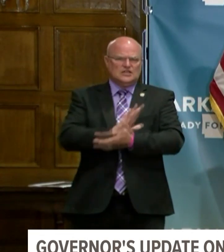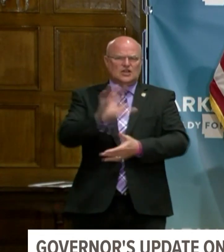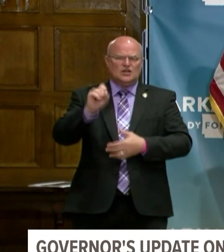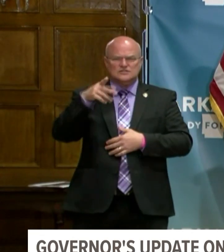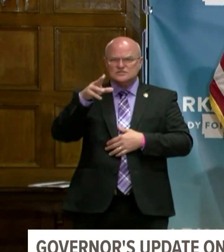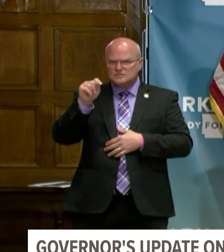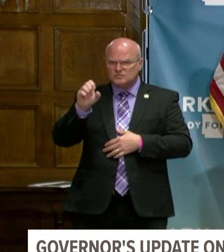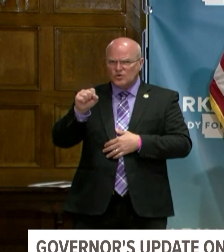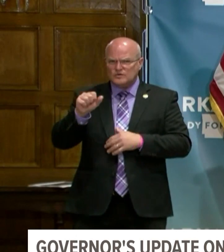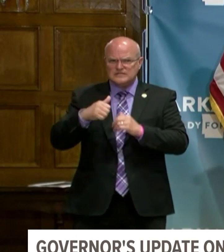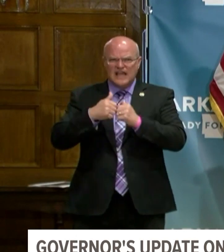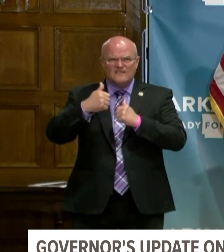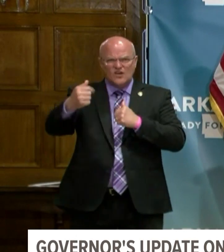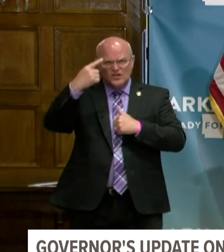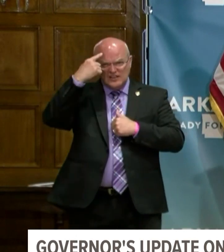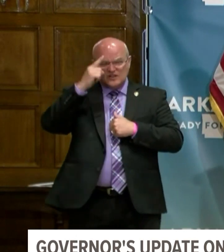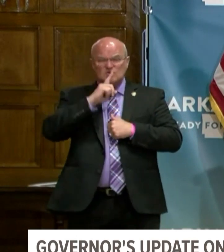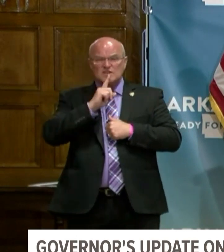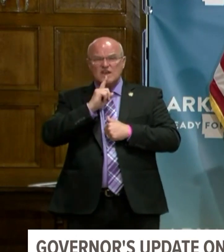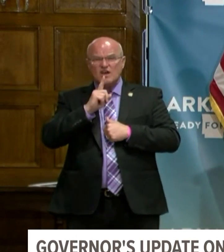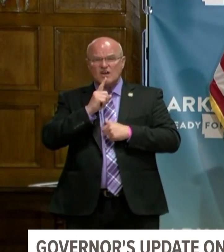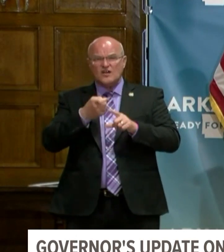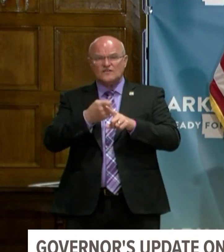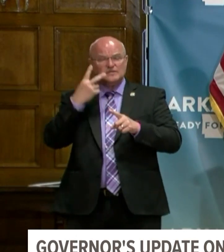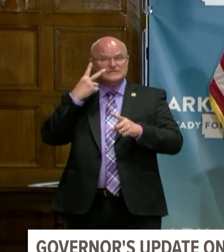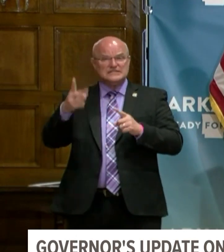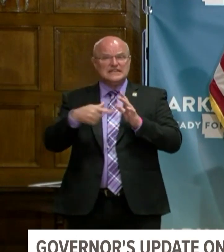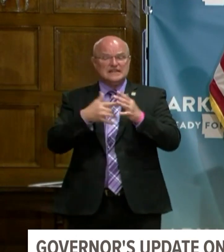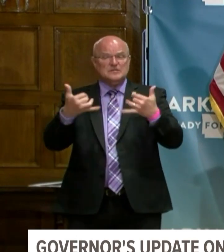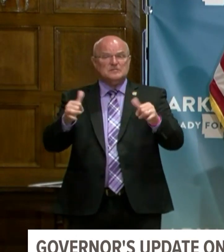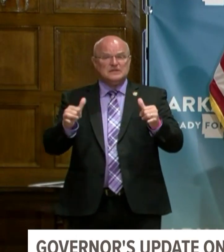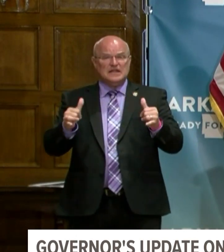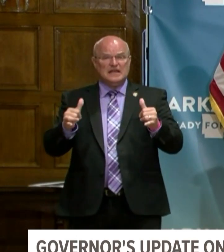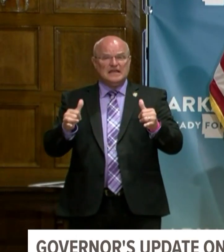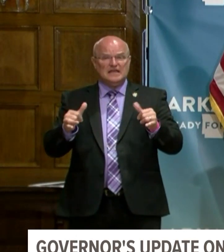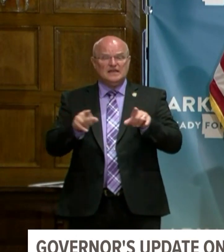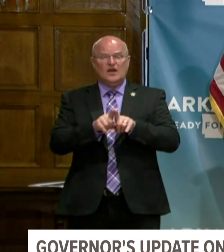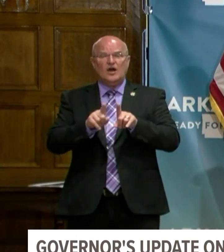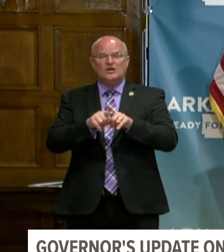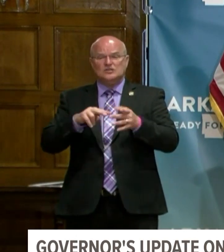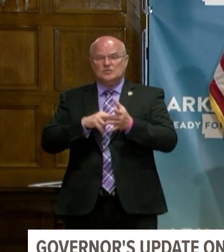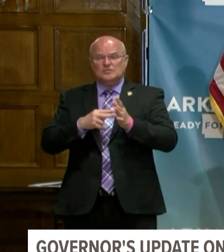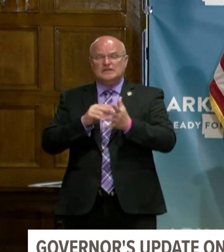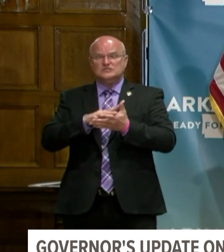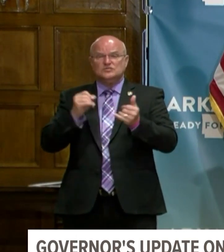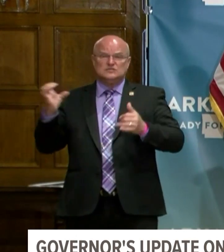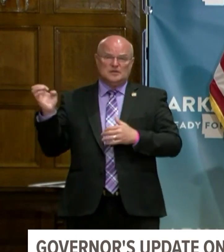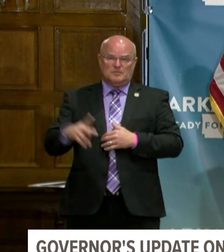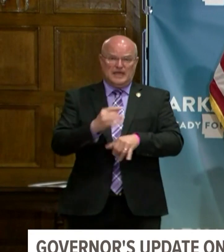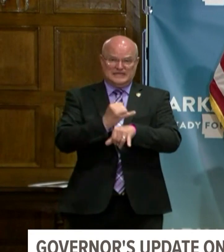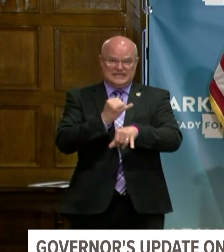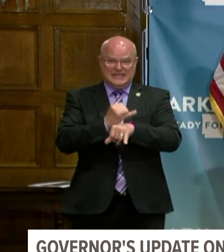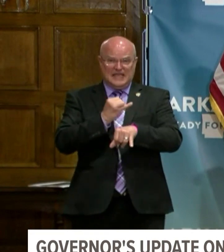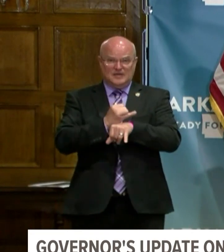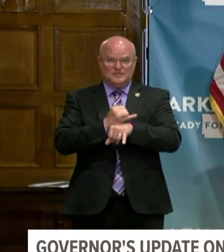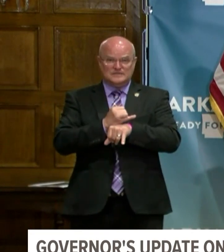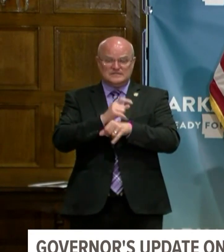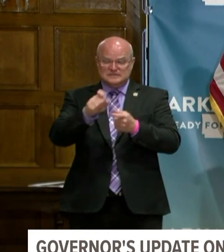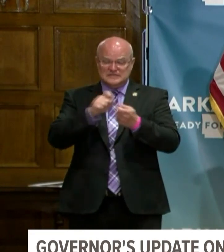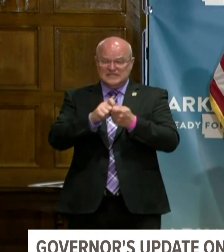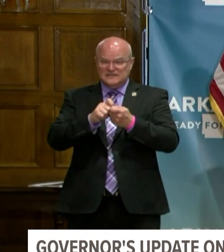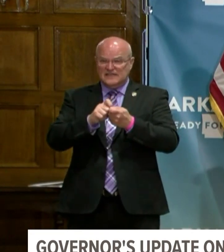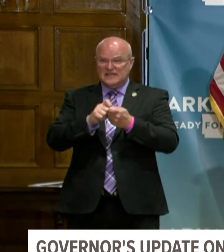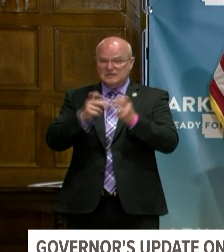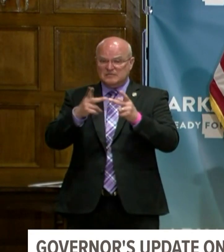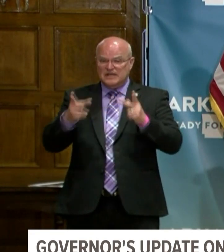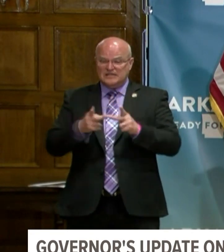sports and how far you think we really are from seeing them played. And I guess that also means students returning to campus. And are there specific